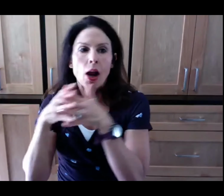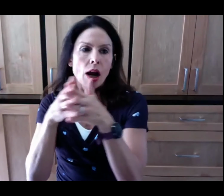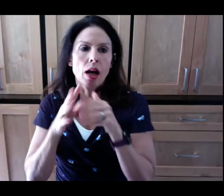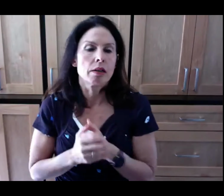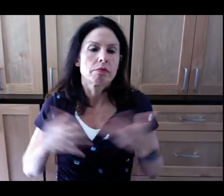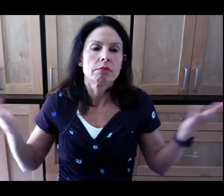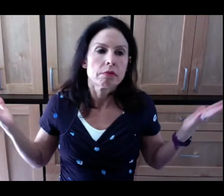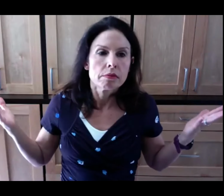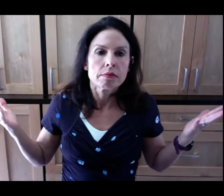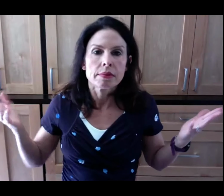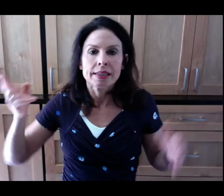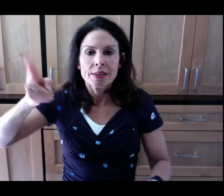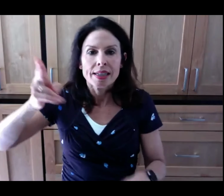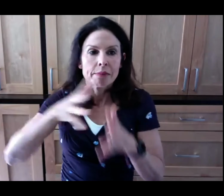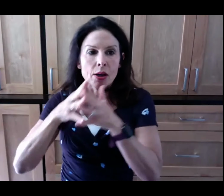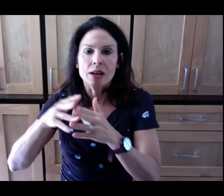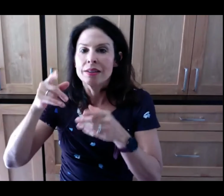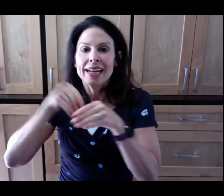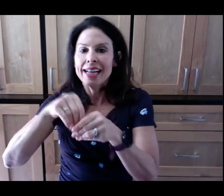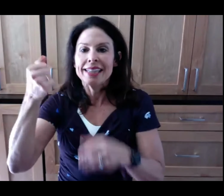like history in America